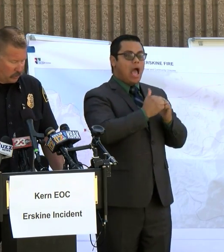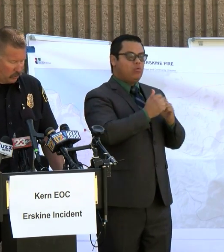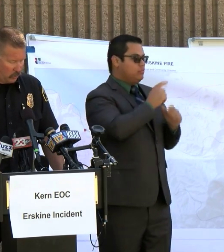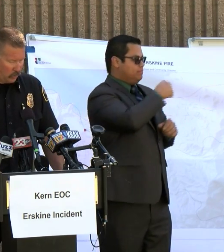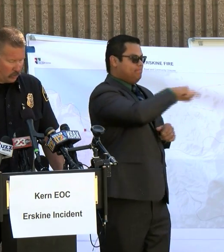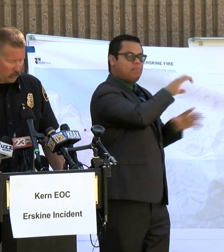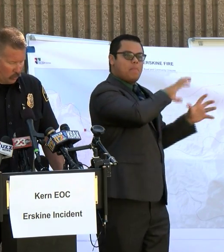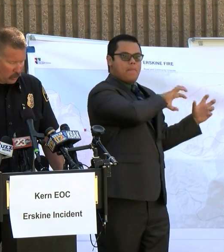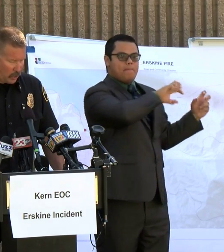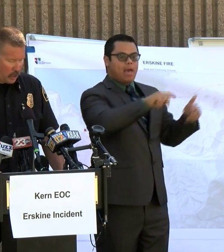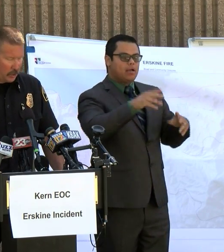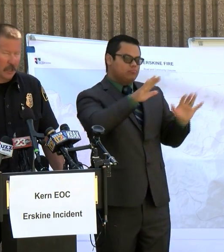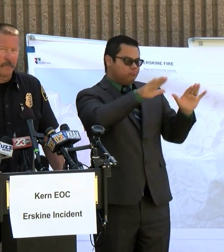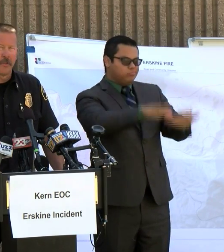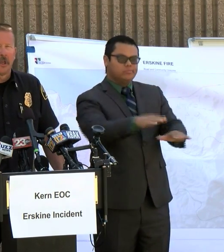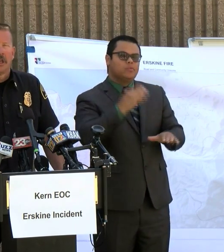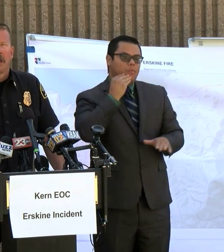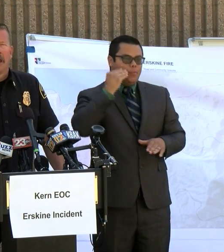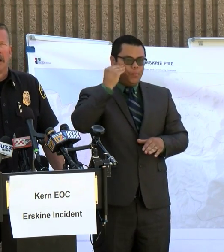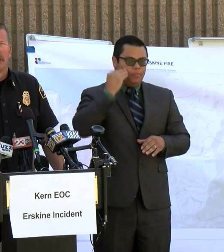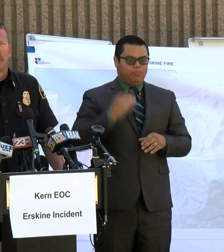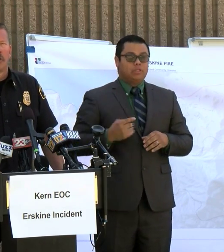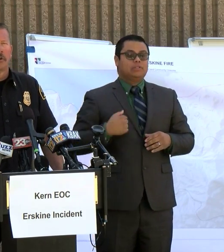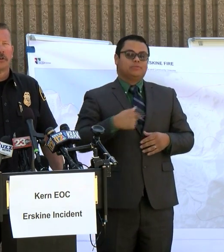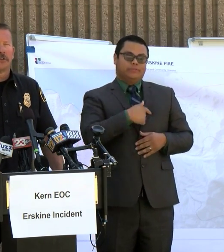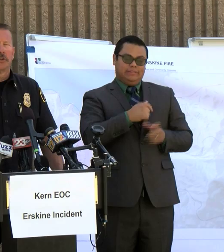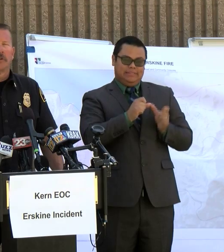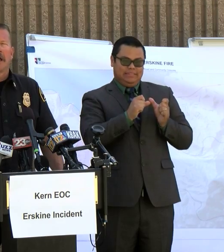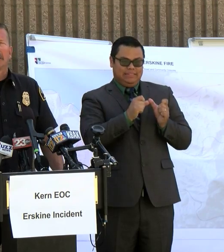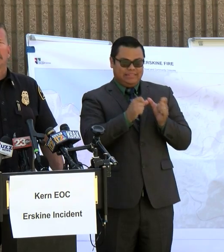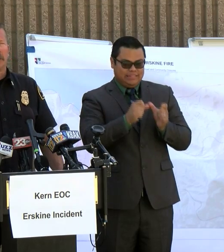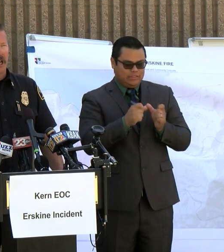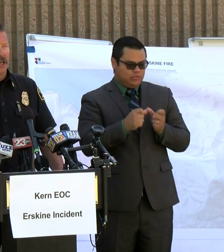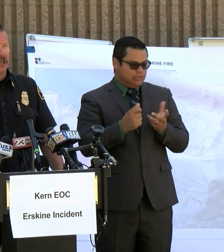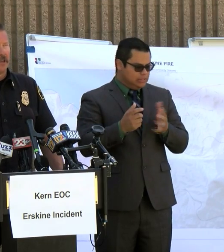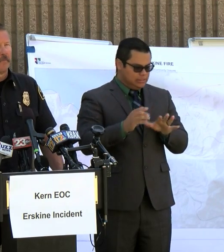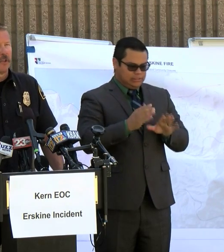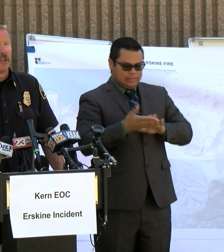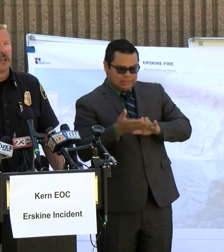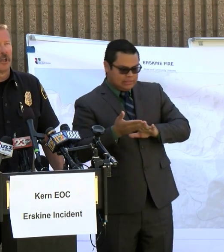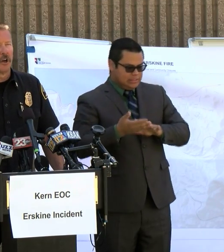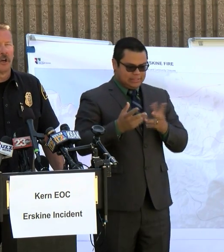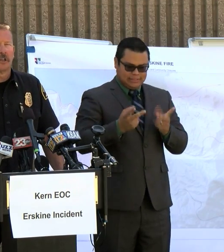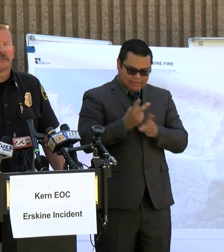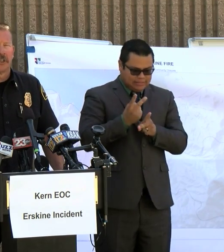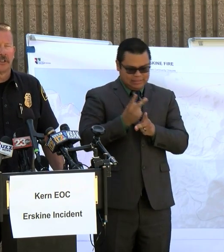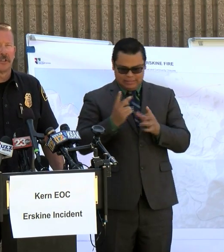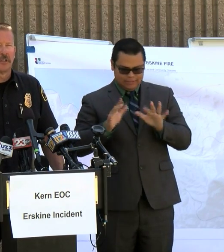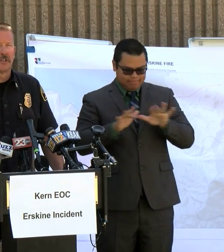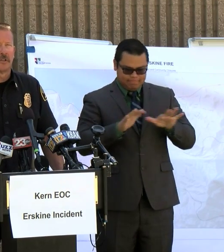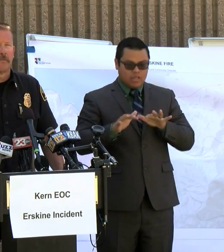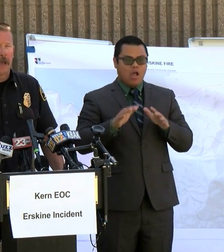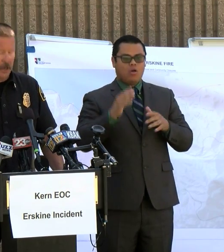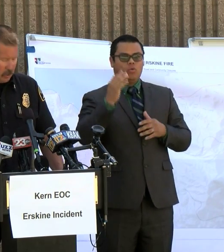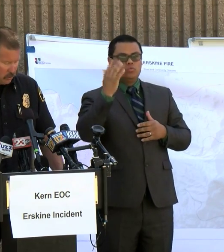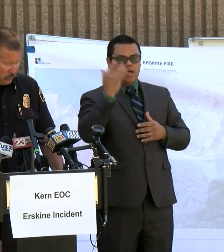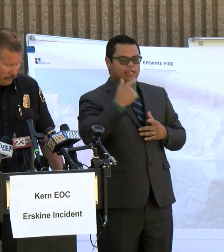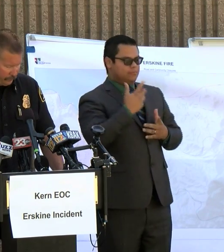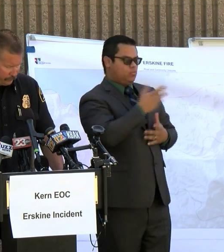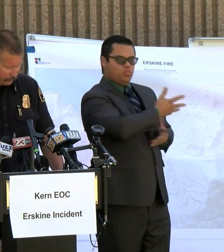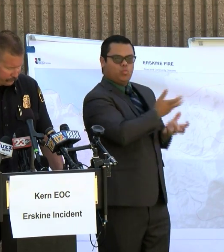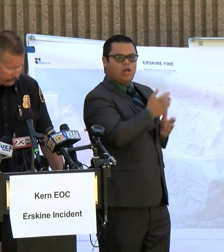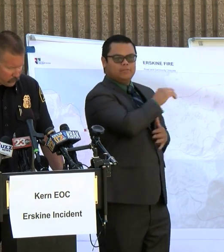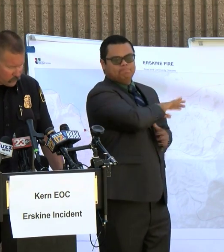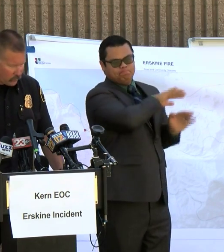continue to work on it in order to expedite getting our citizens back